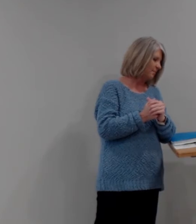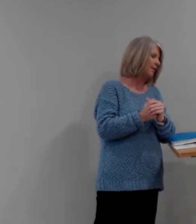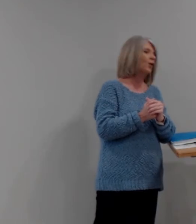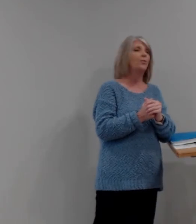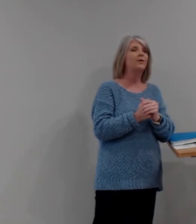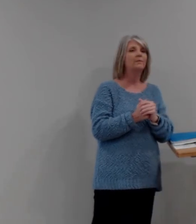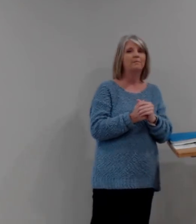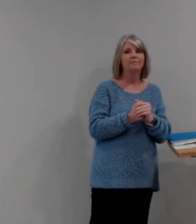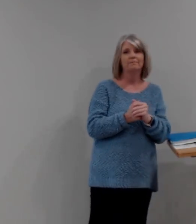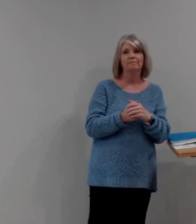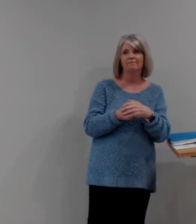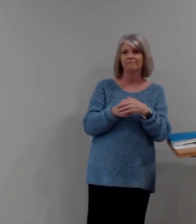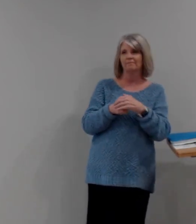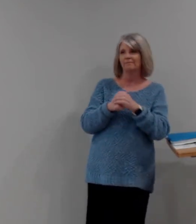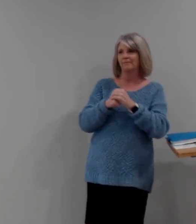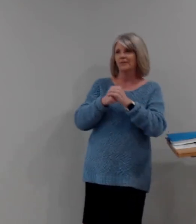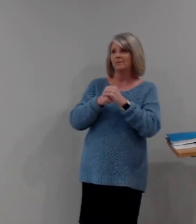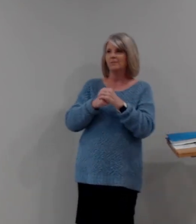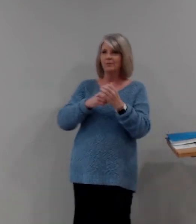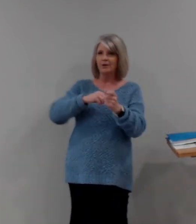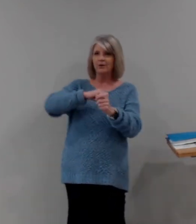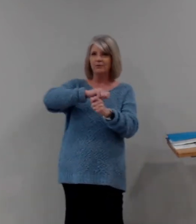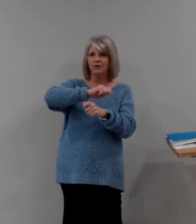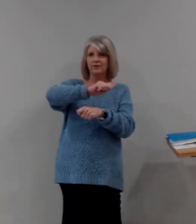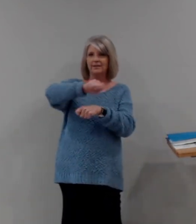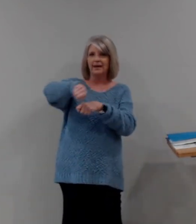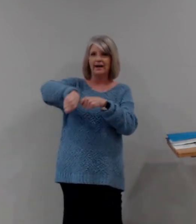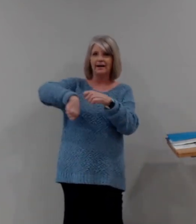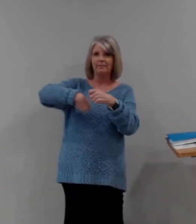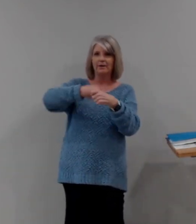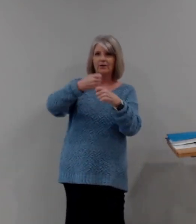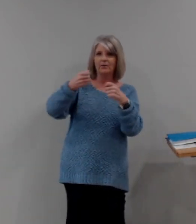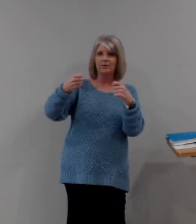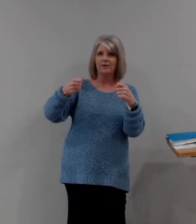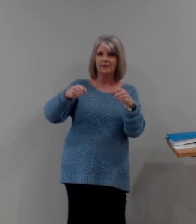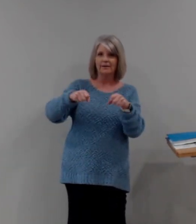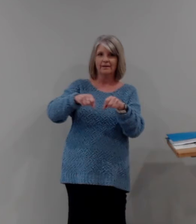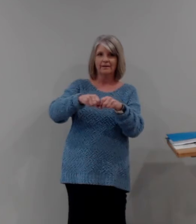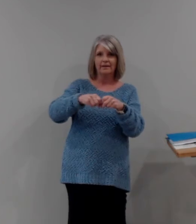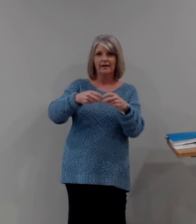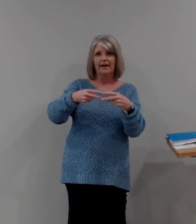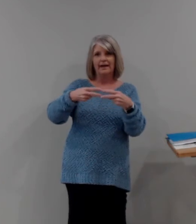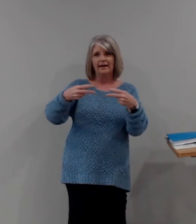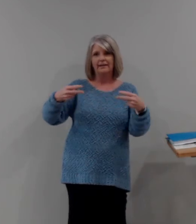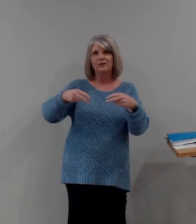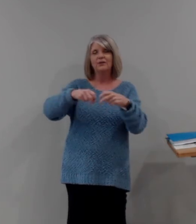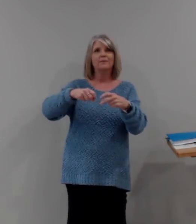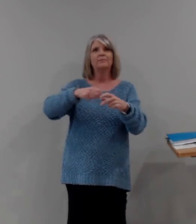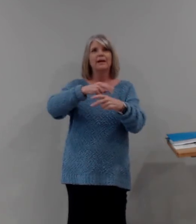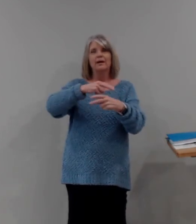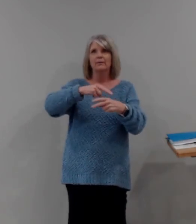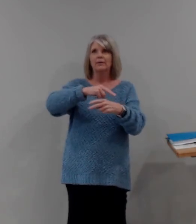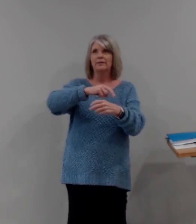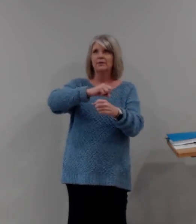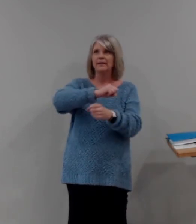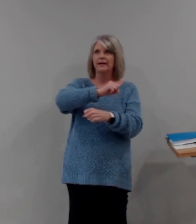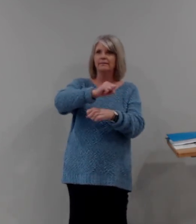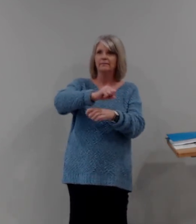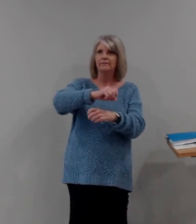Bow. Remember the bow? You can tie a bow. And you can, what did we say? You